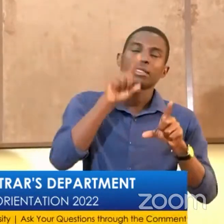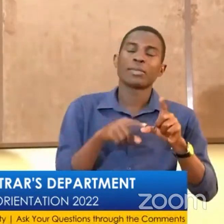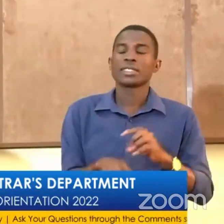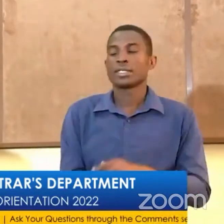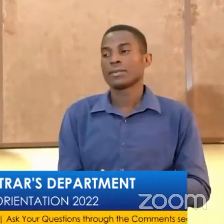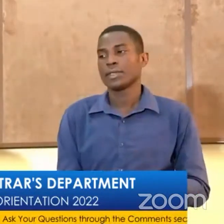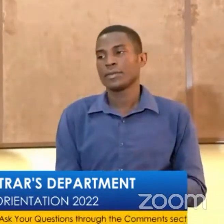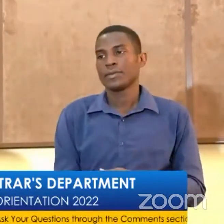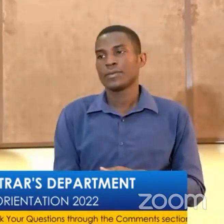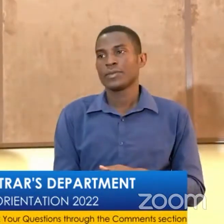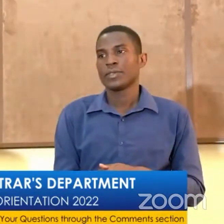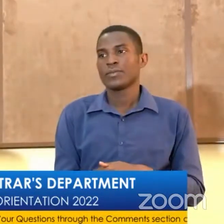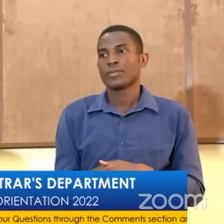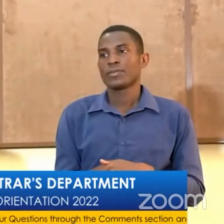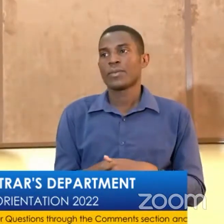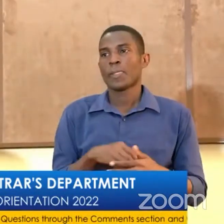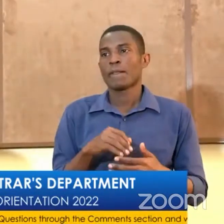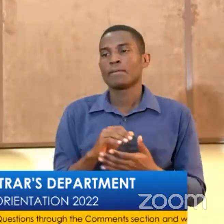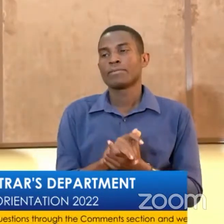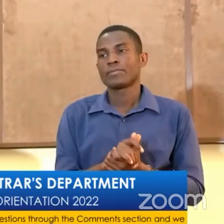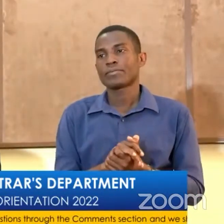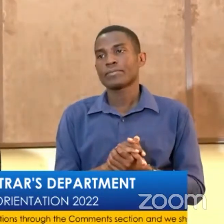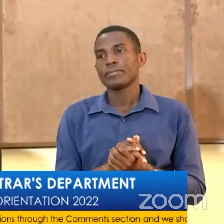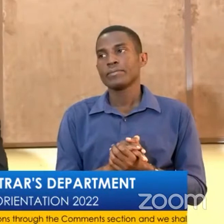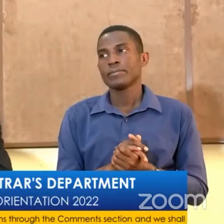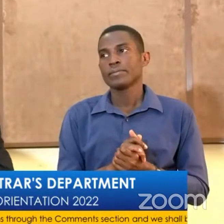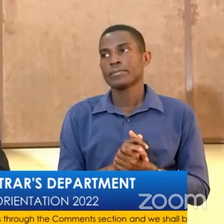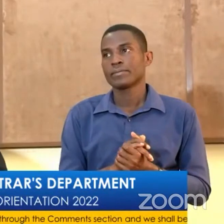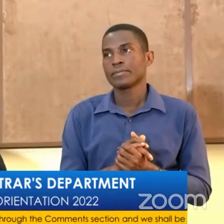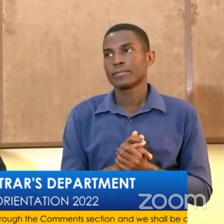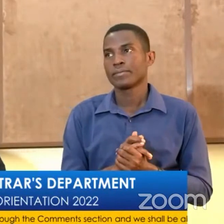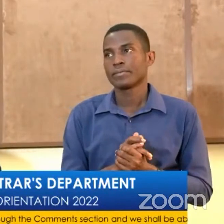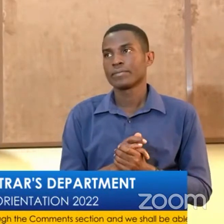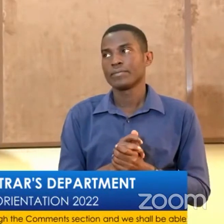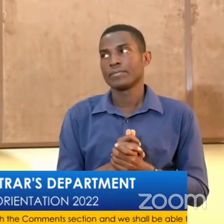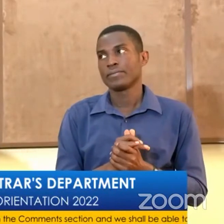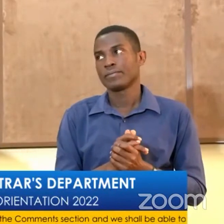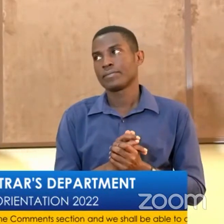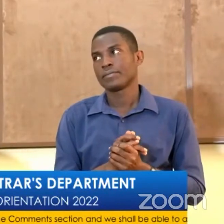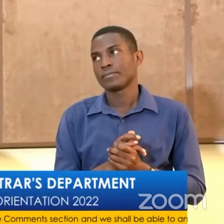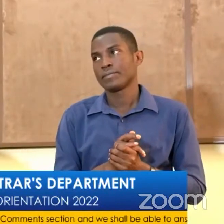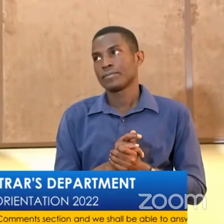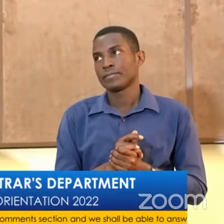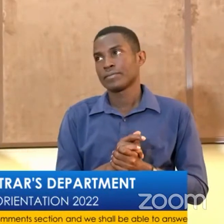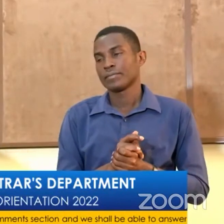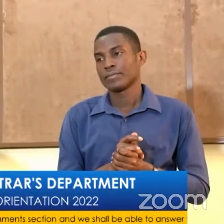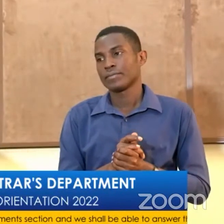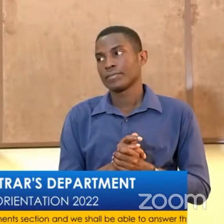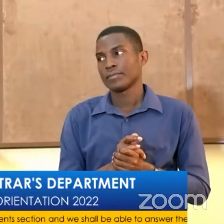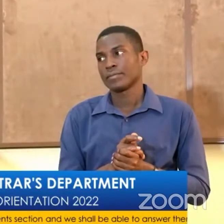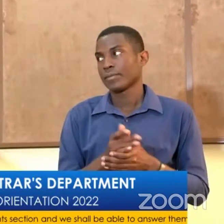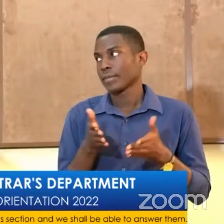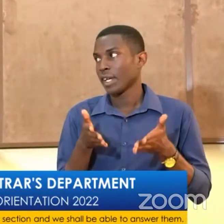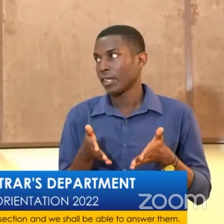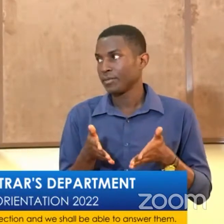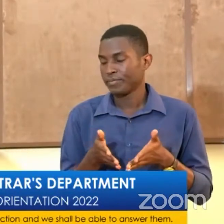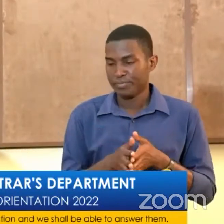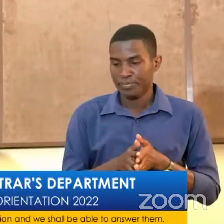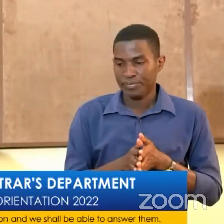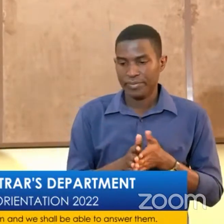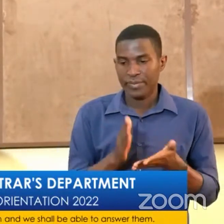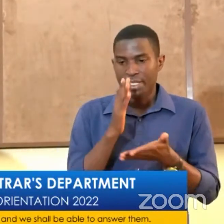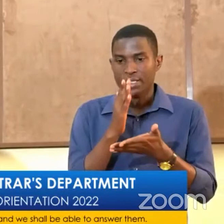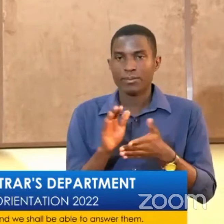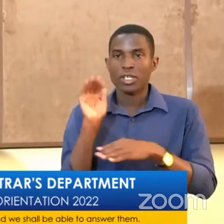if you have registered. Now,